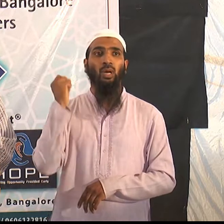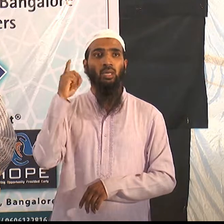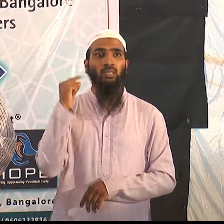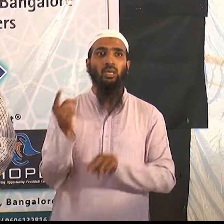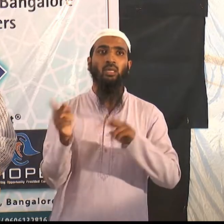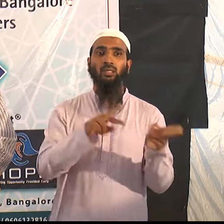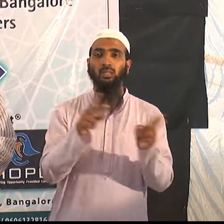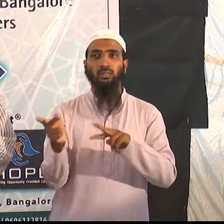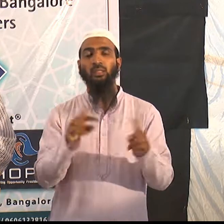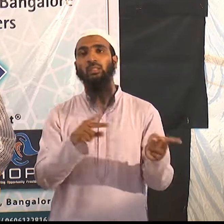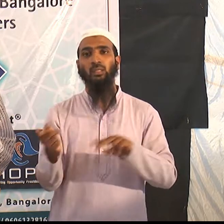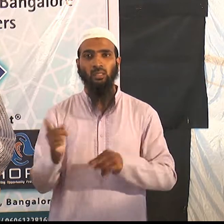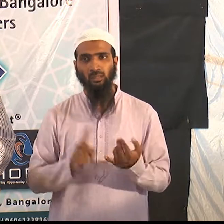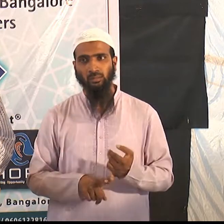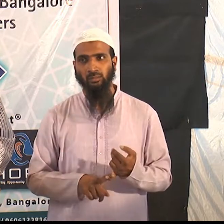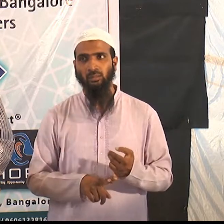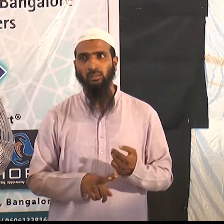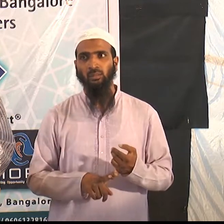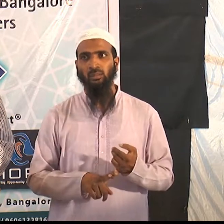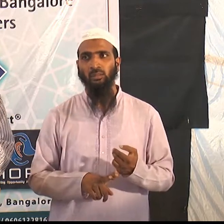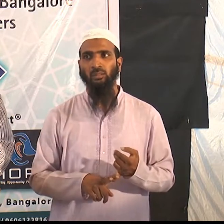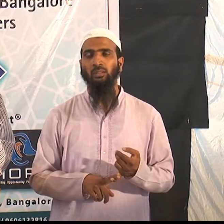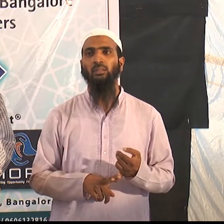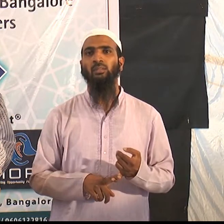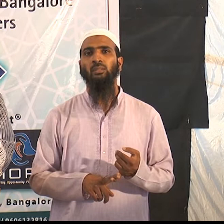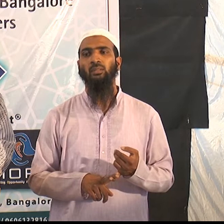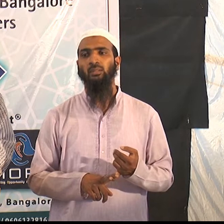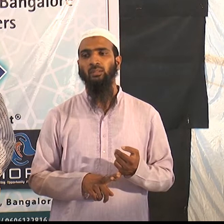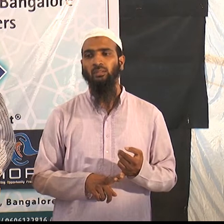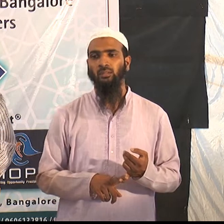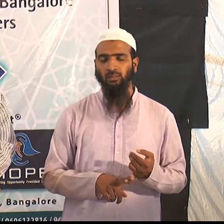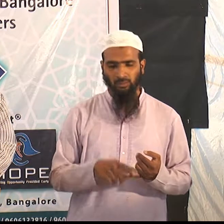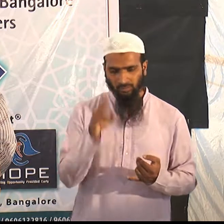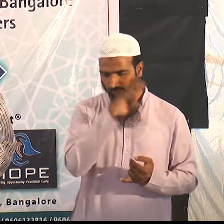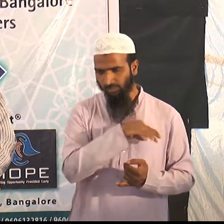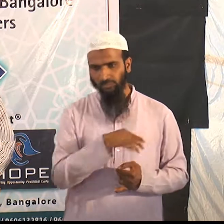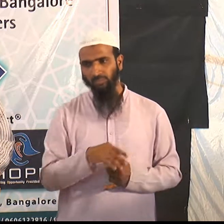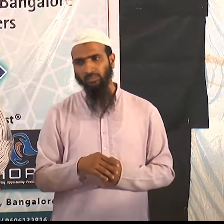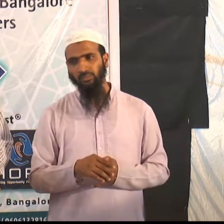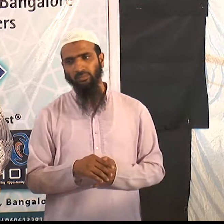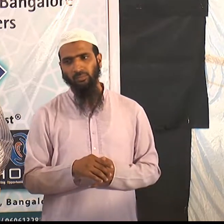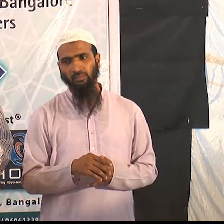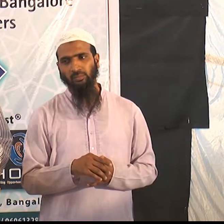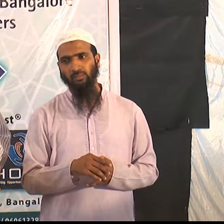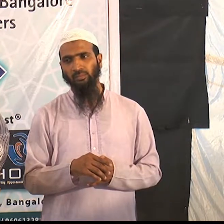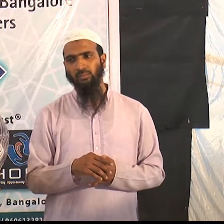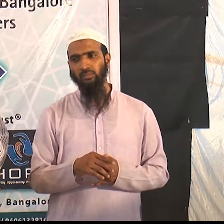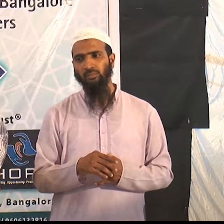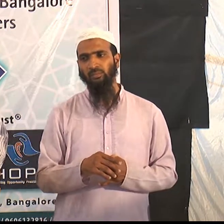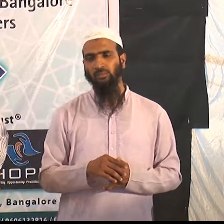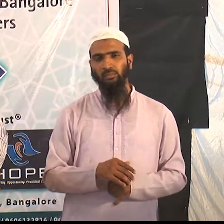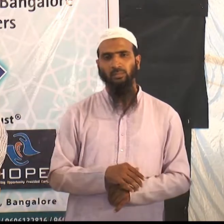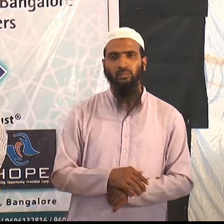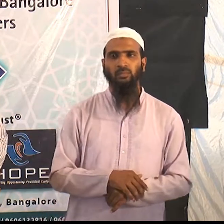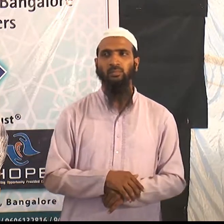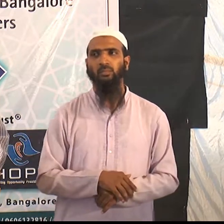This hope is also for faith. Because it's important. Faith is